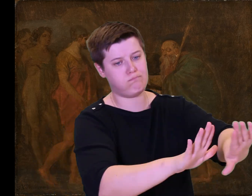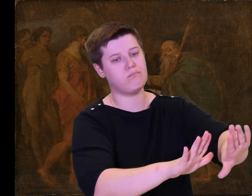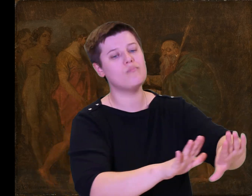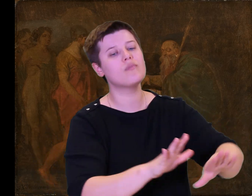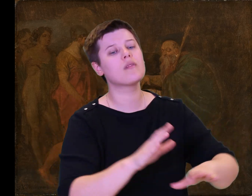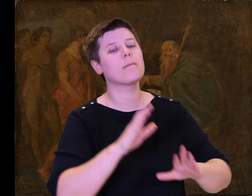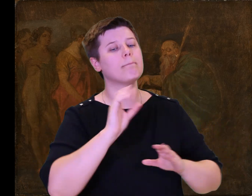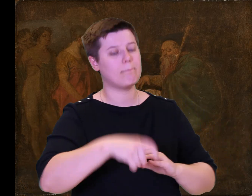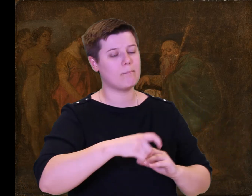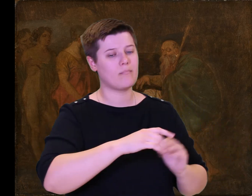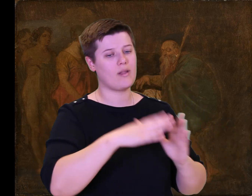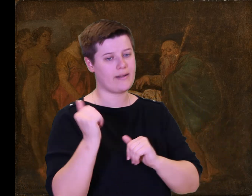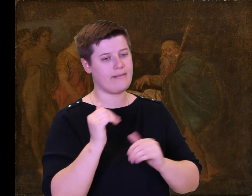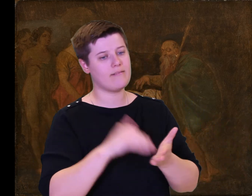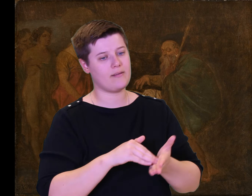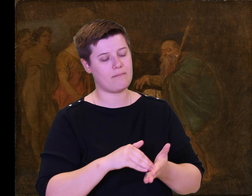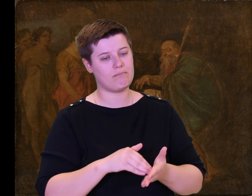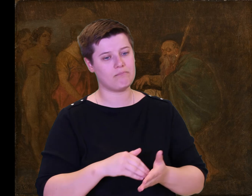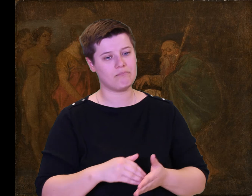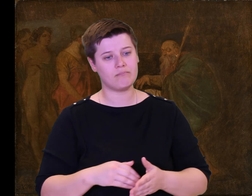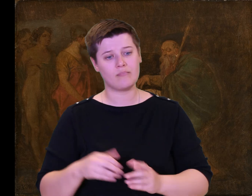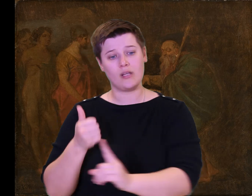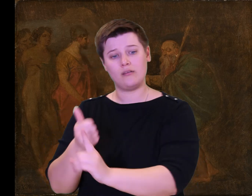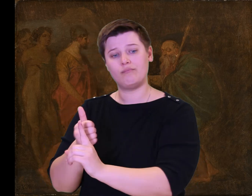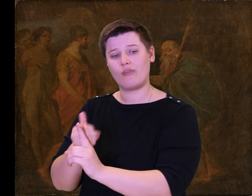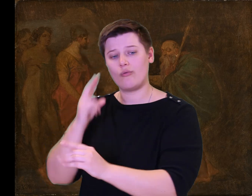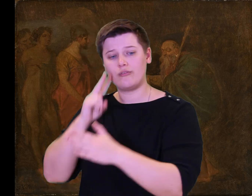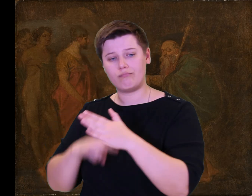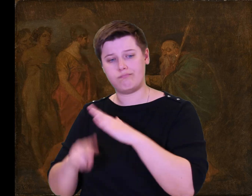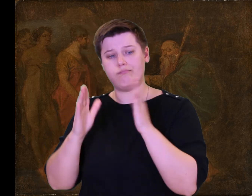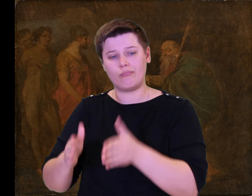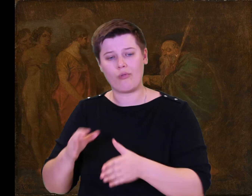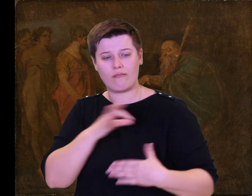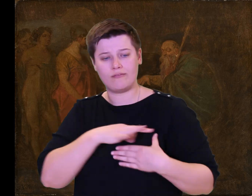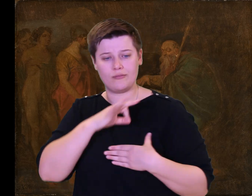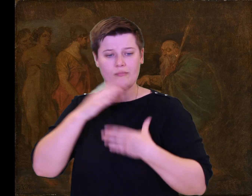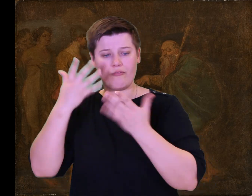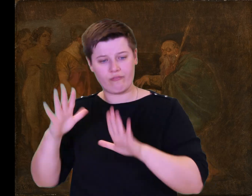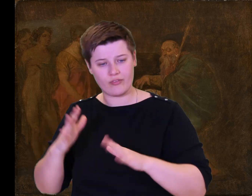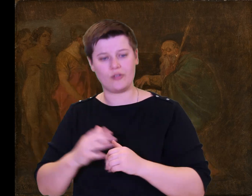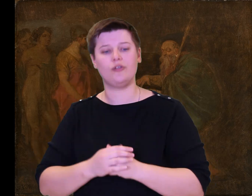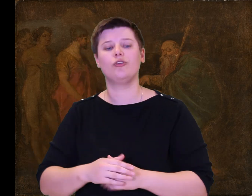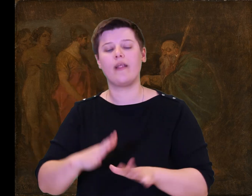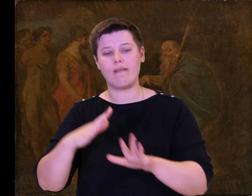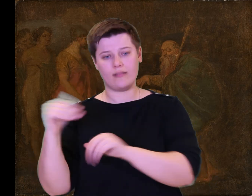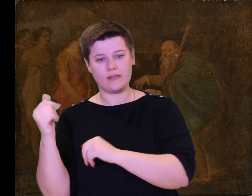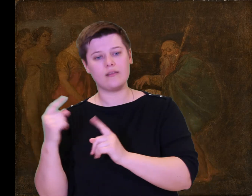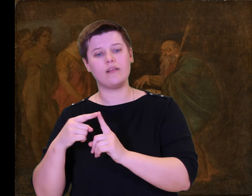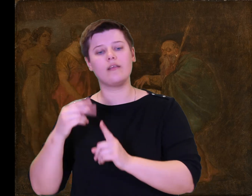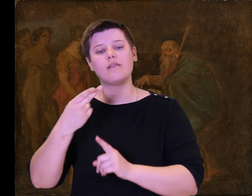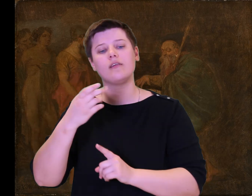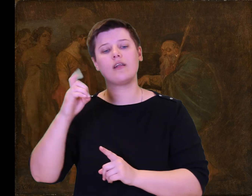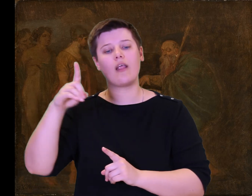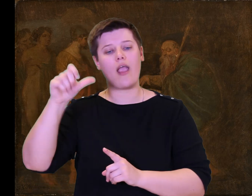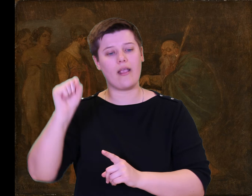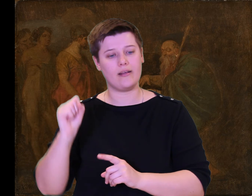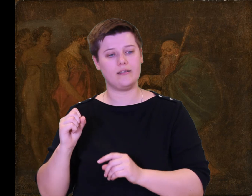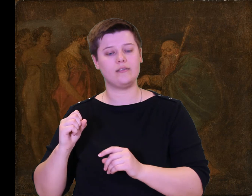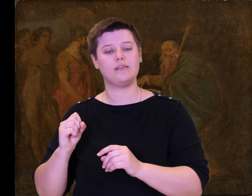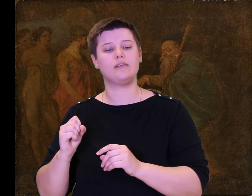come. Gentle death will come for you, far from the sea, of comfortable old age,